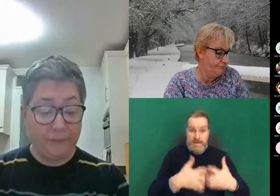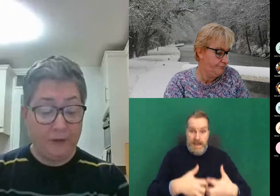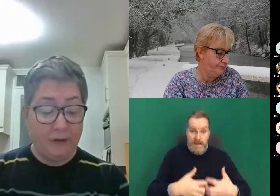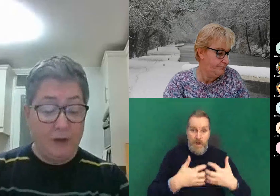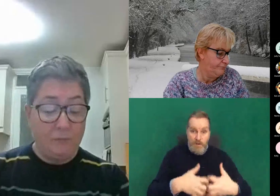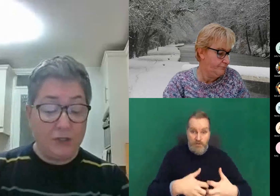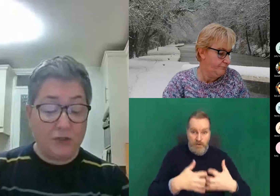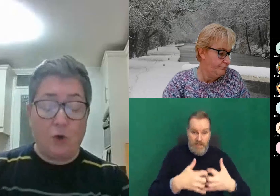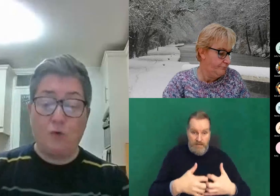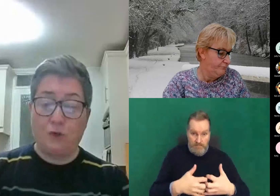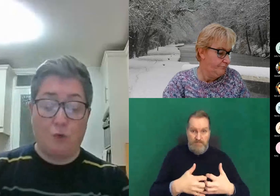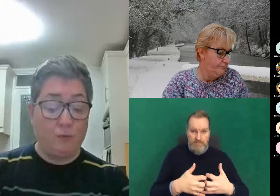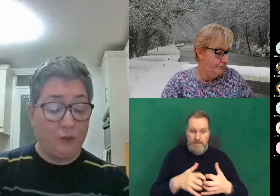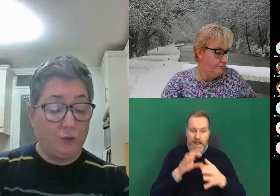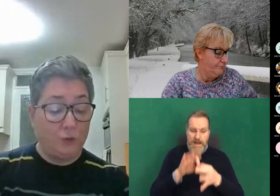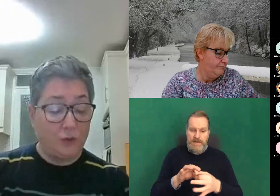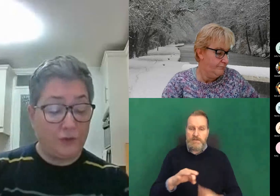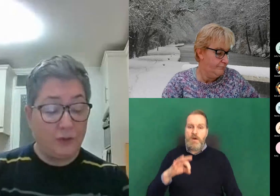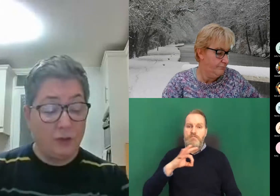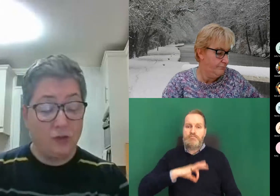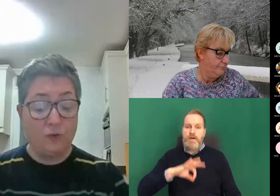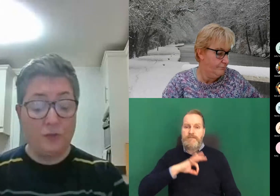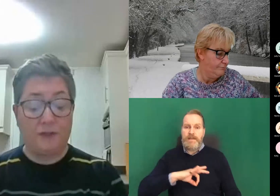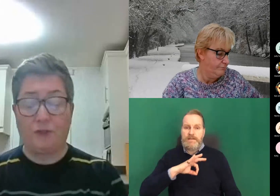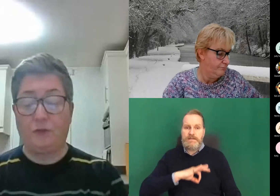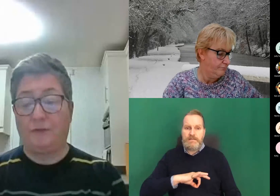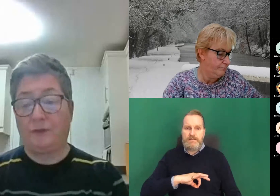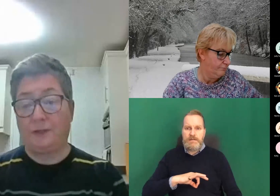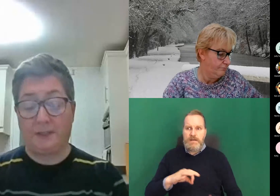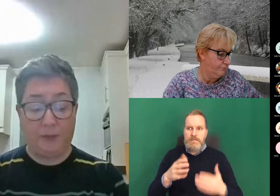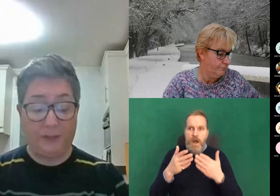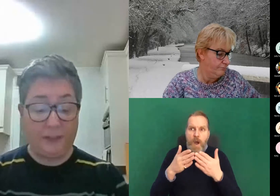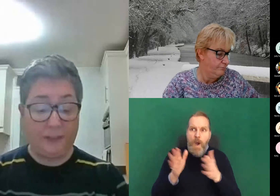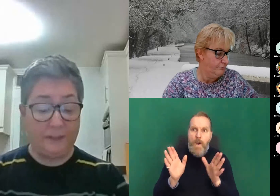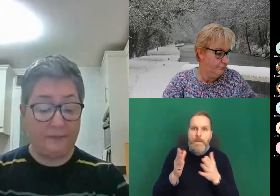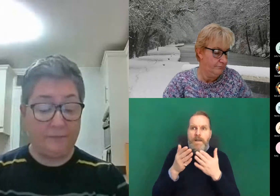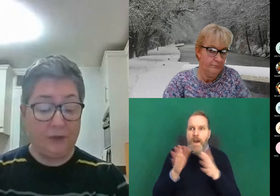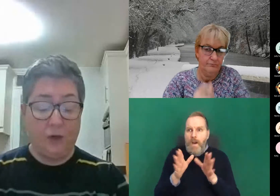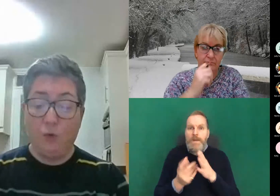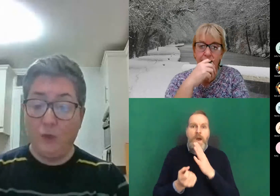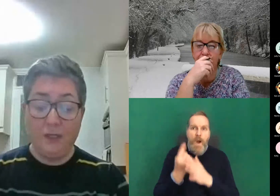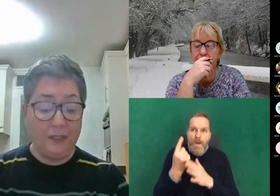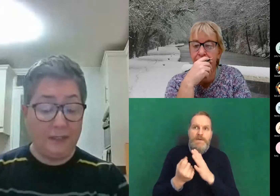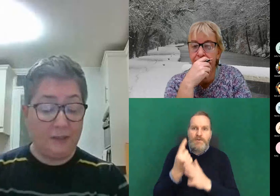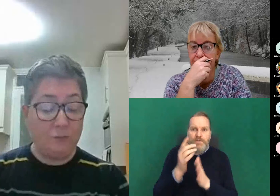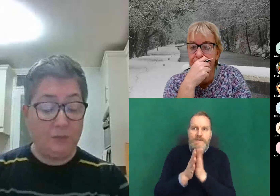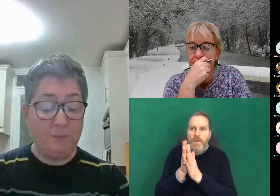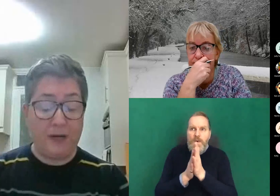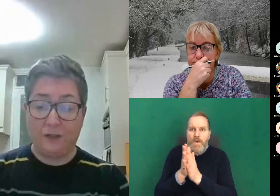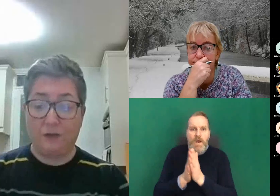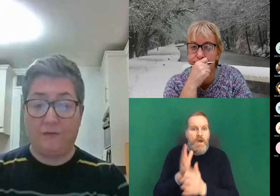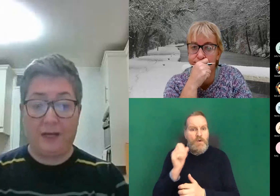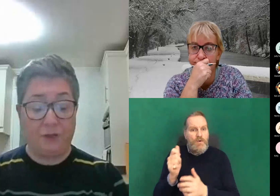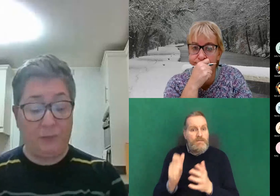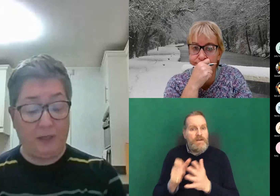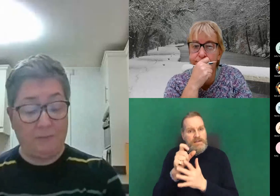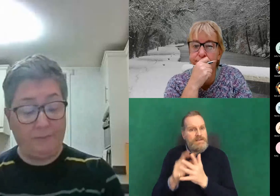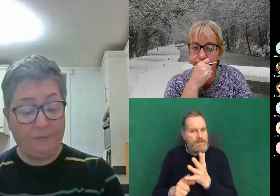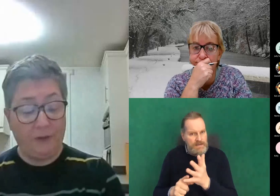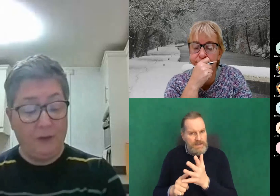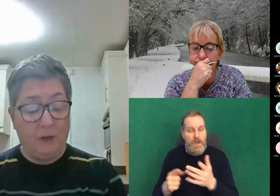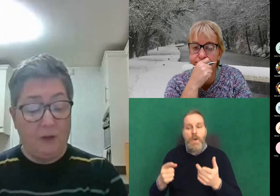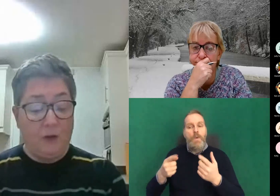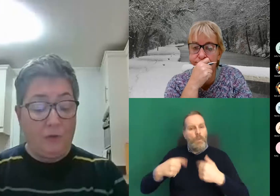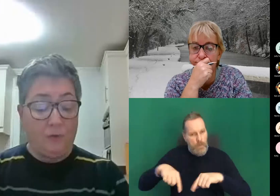profit-led, but it's also opening doors to those of us who have got disabilities. We need to be part of